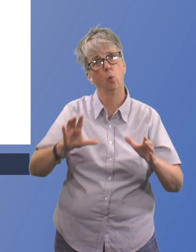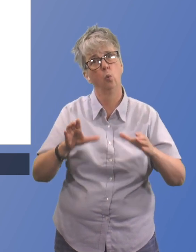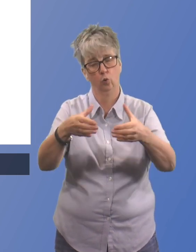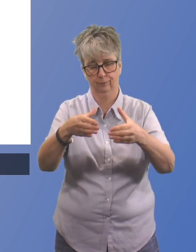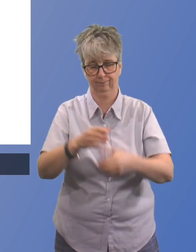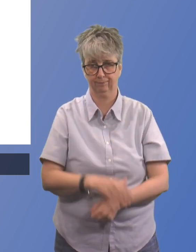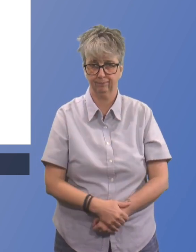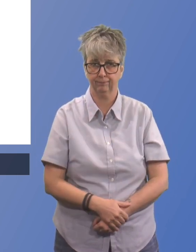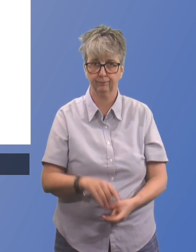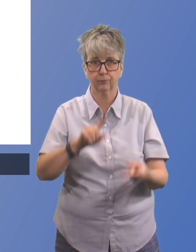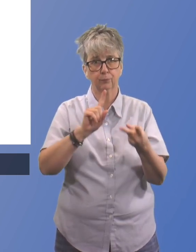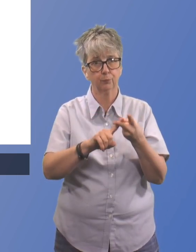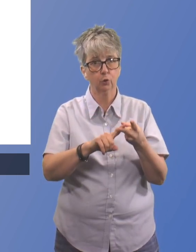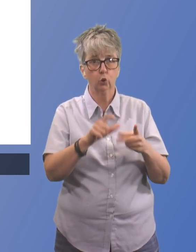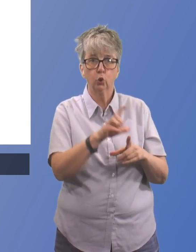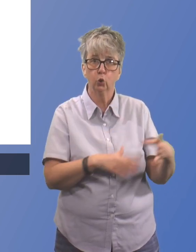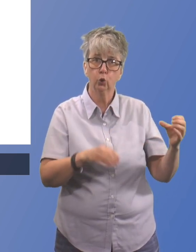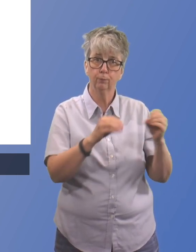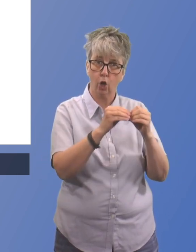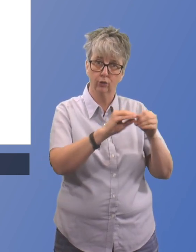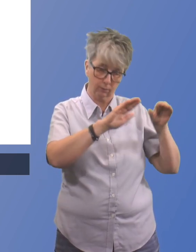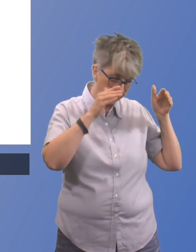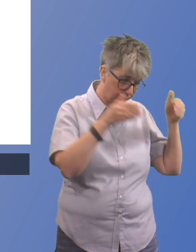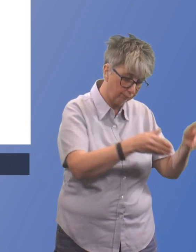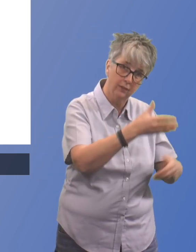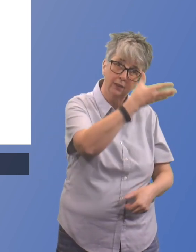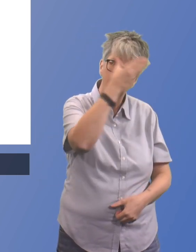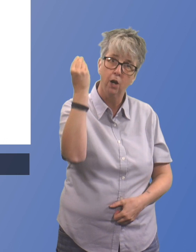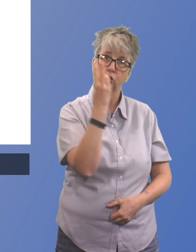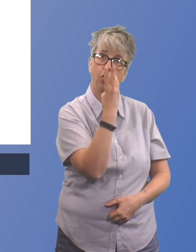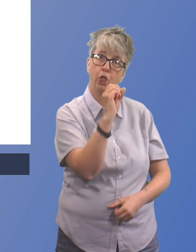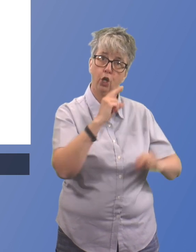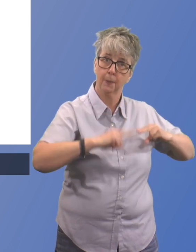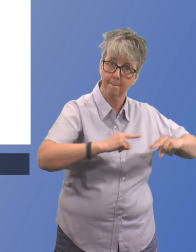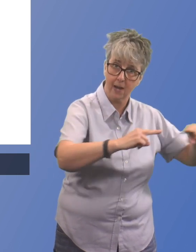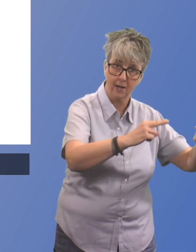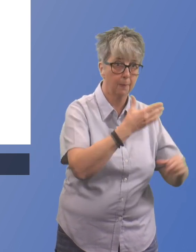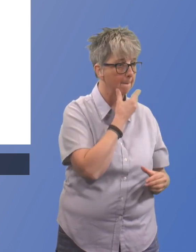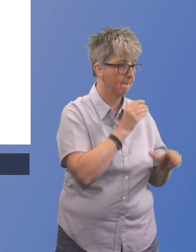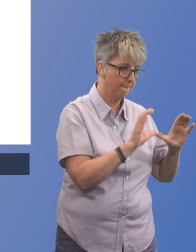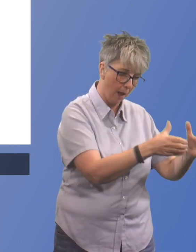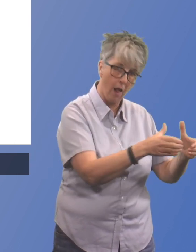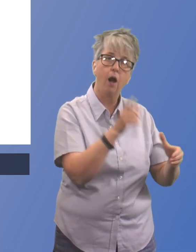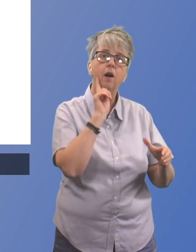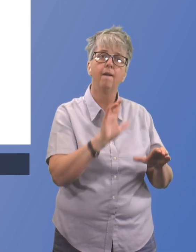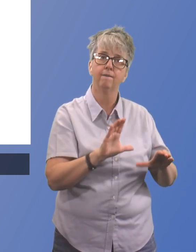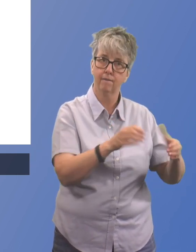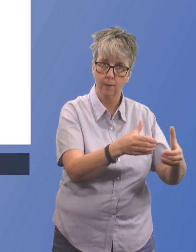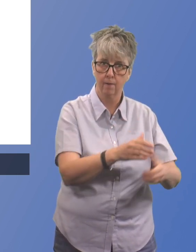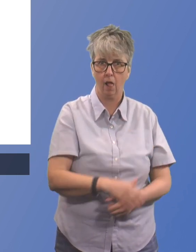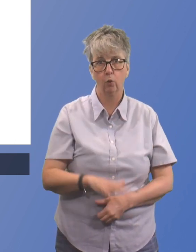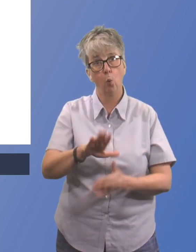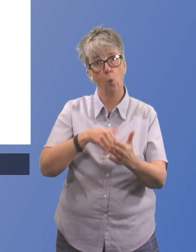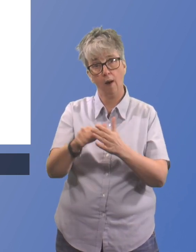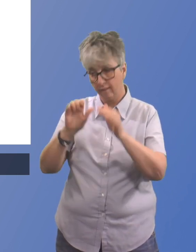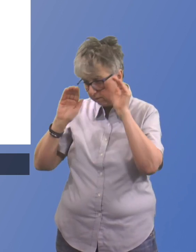gender. Dedicated functional mental health ward, 38 beds. Crofton Ward and Beachdale Ward, all mixed